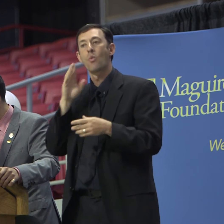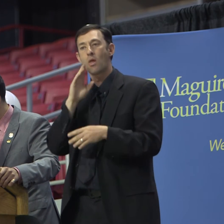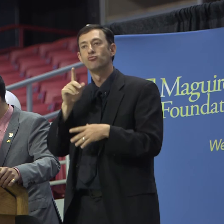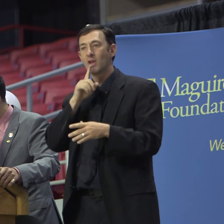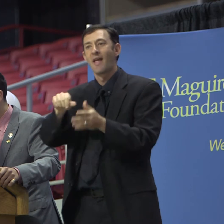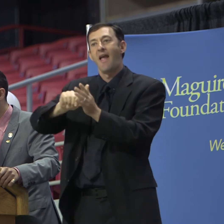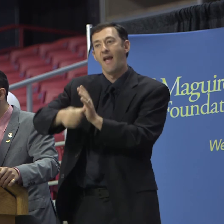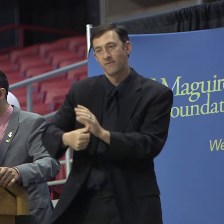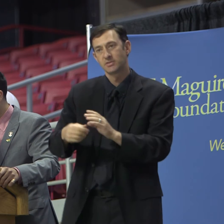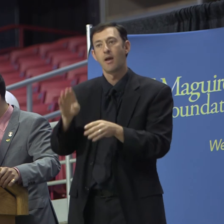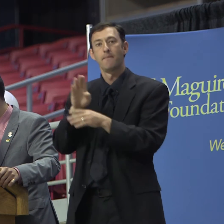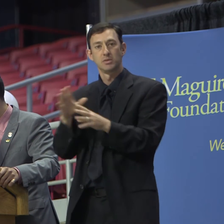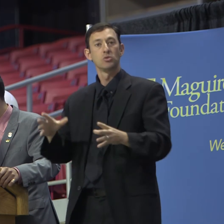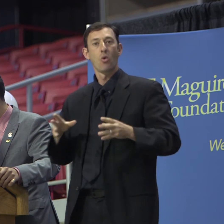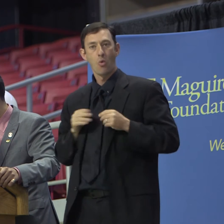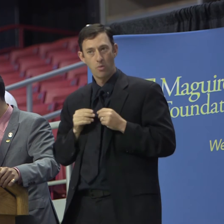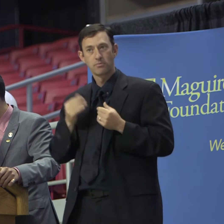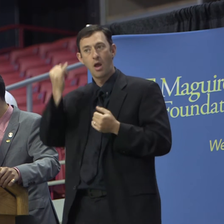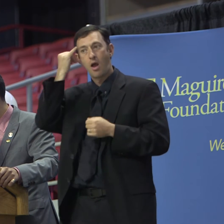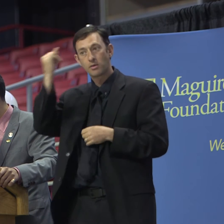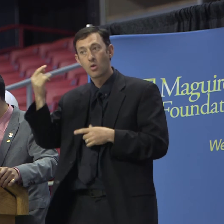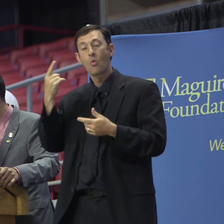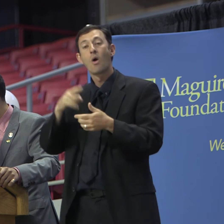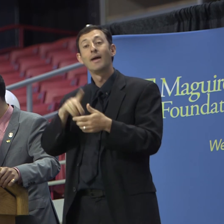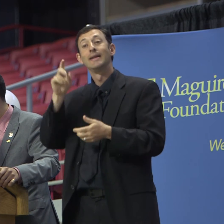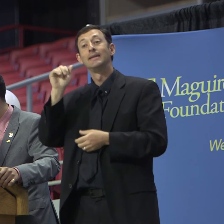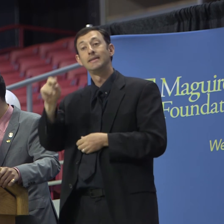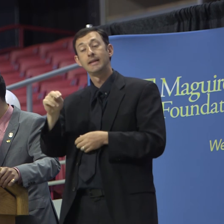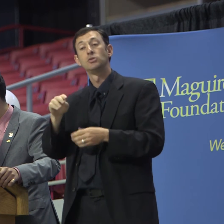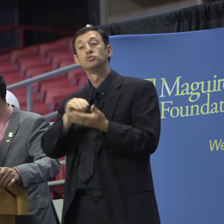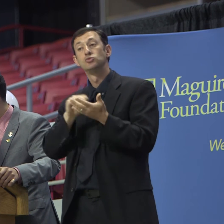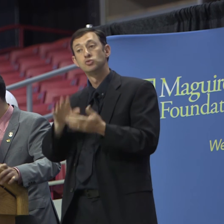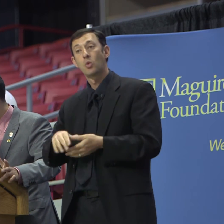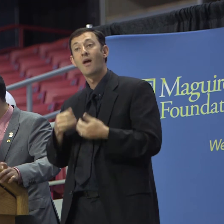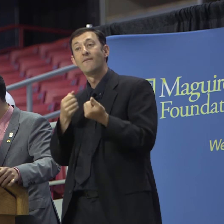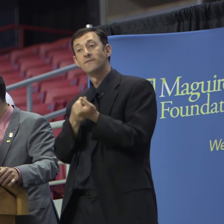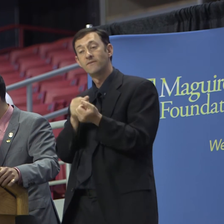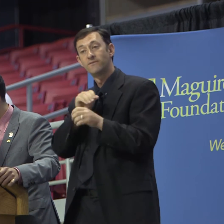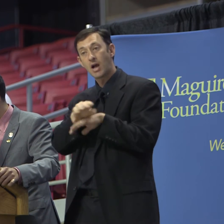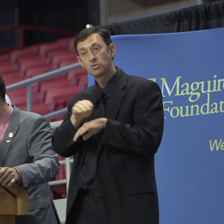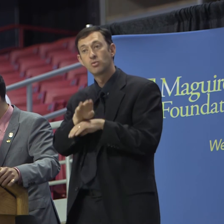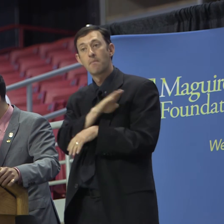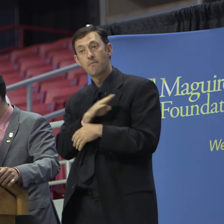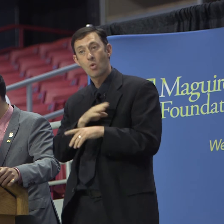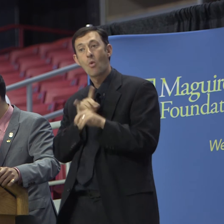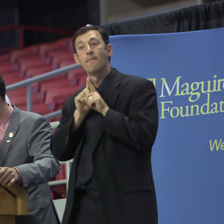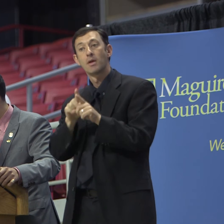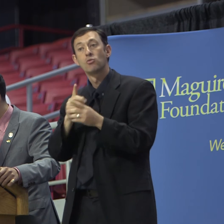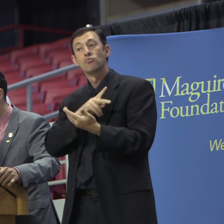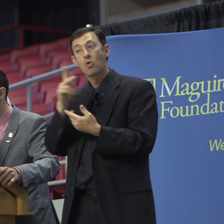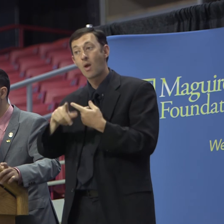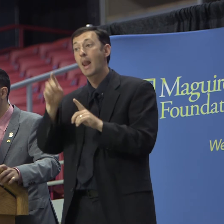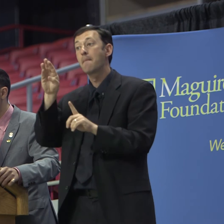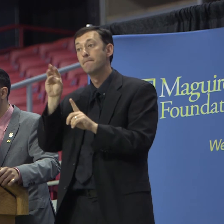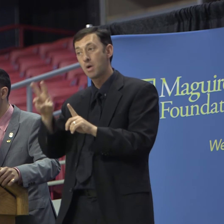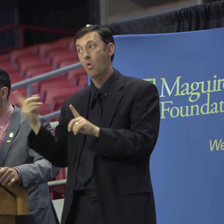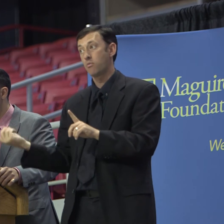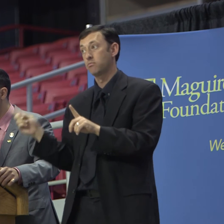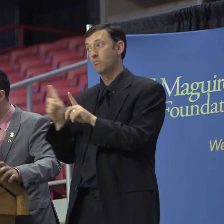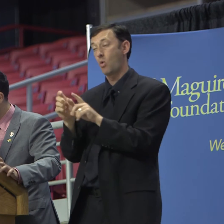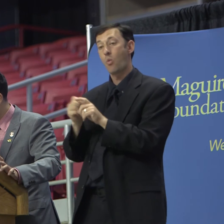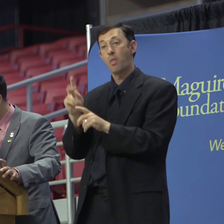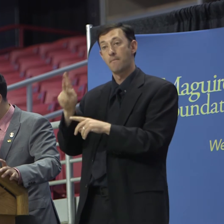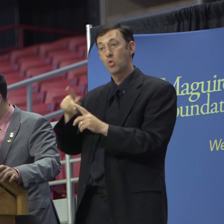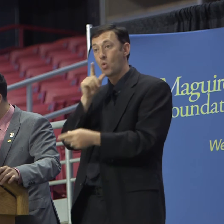ventures. One program is the Dean Student Advisory Board Mentoring Program in LeBeau, where I was paired with an alumnus, and she and her husband has